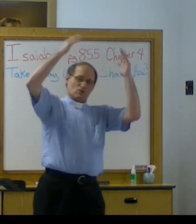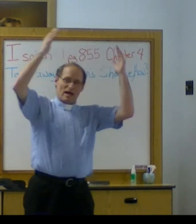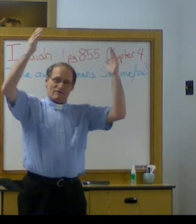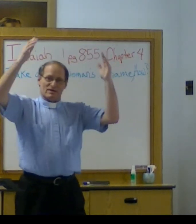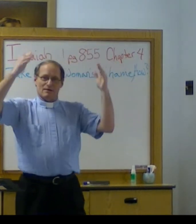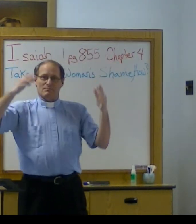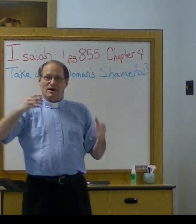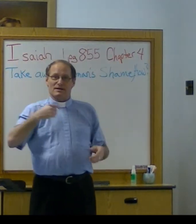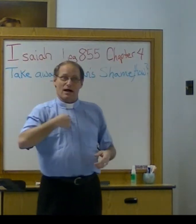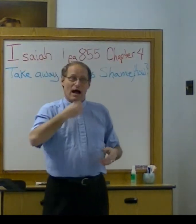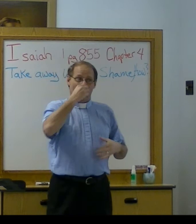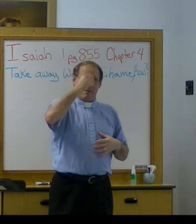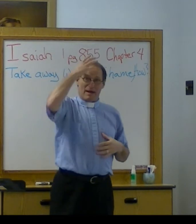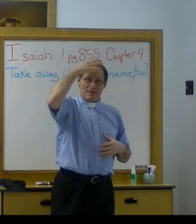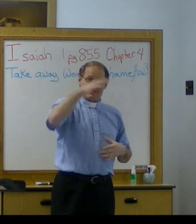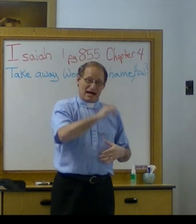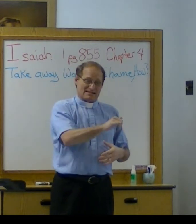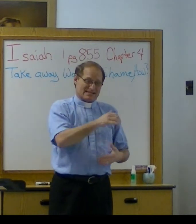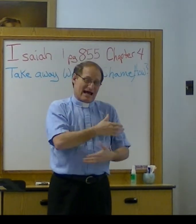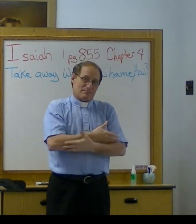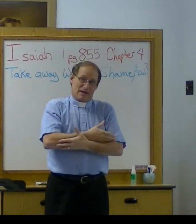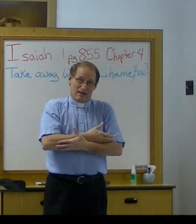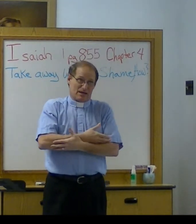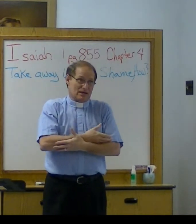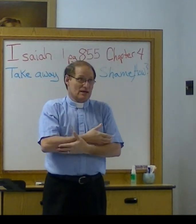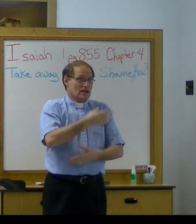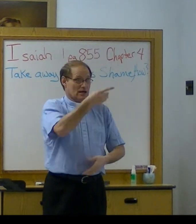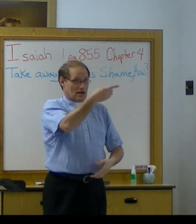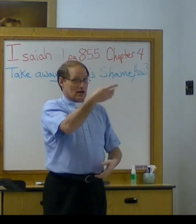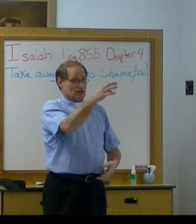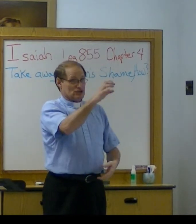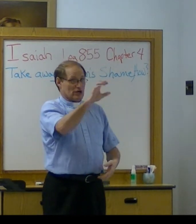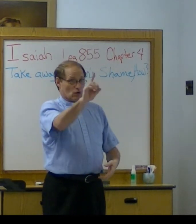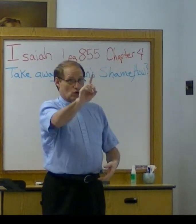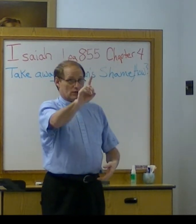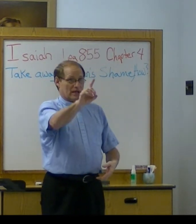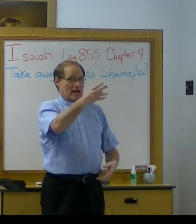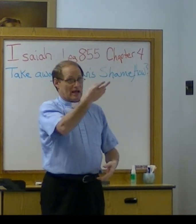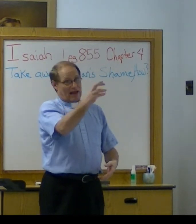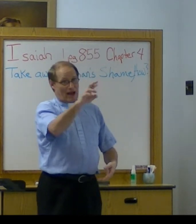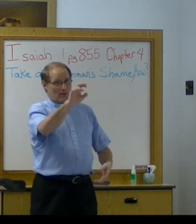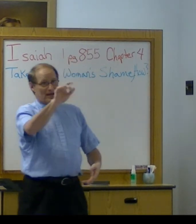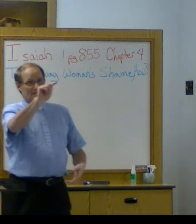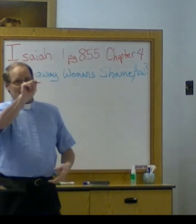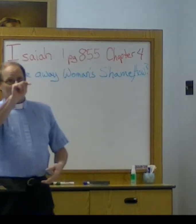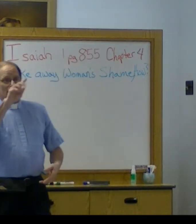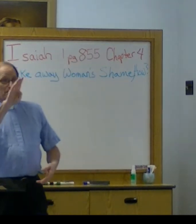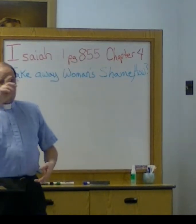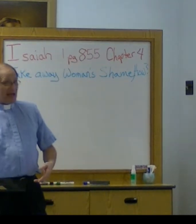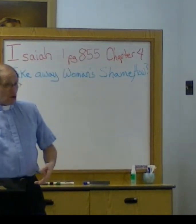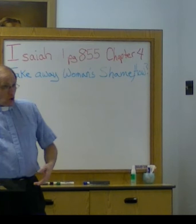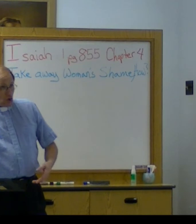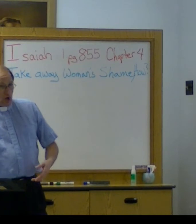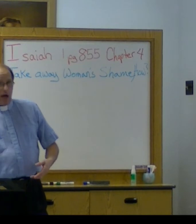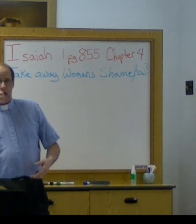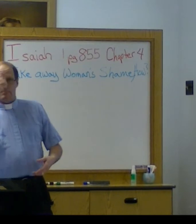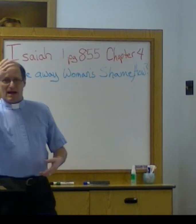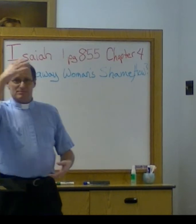to heaven. But I baptized that baby, Gerald and Harriet Baker. I